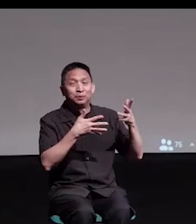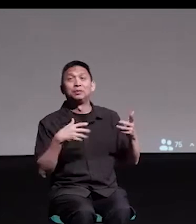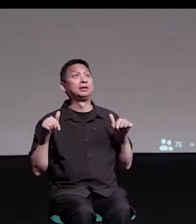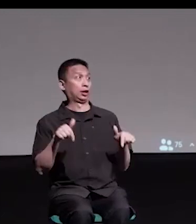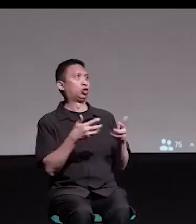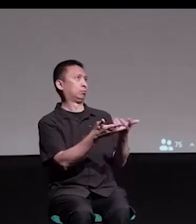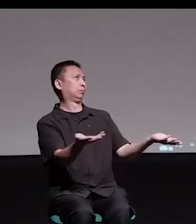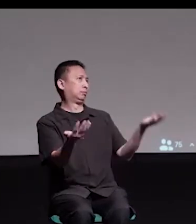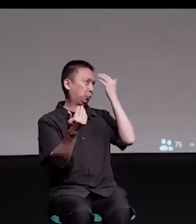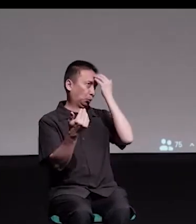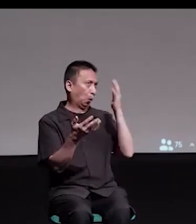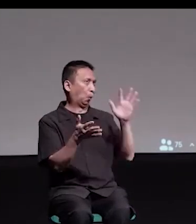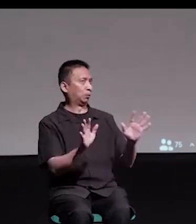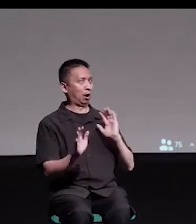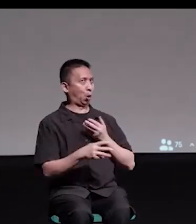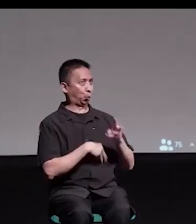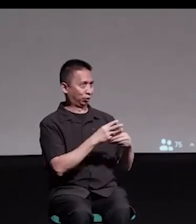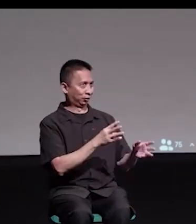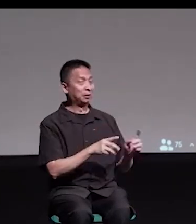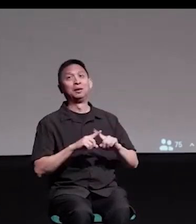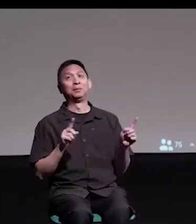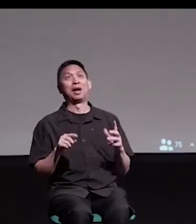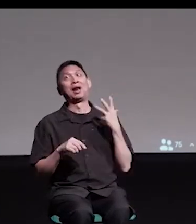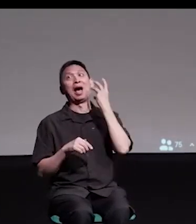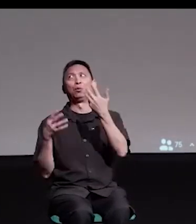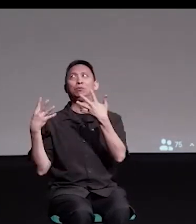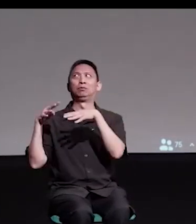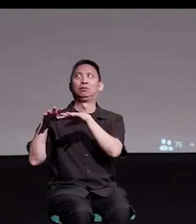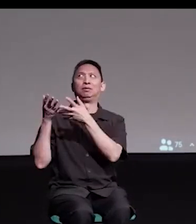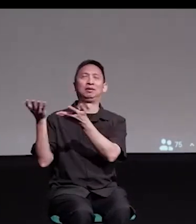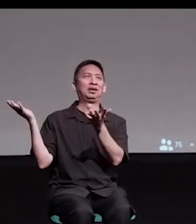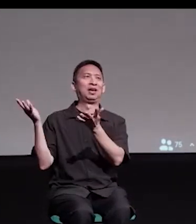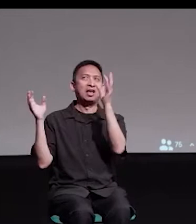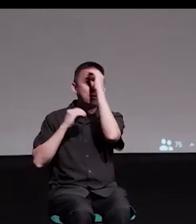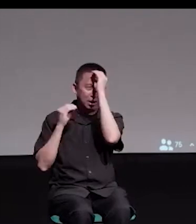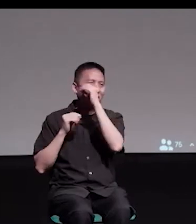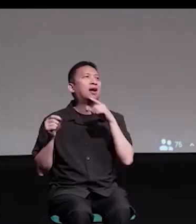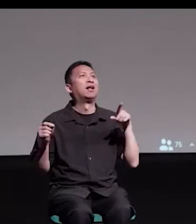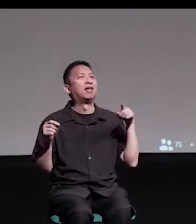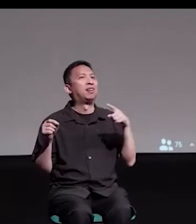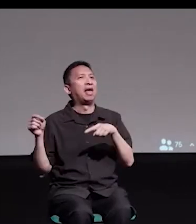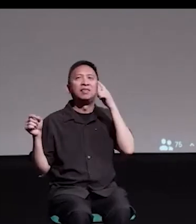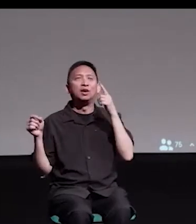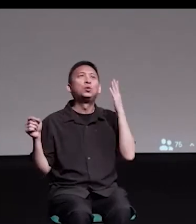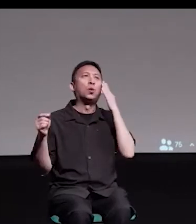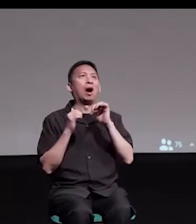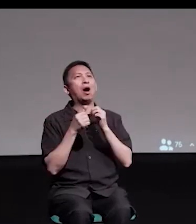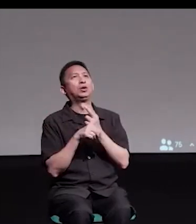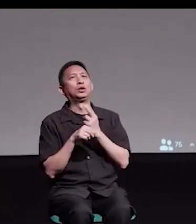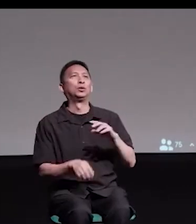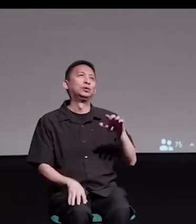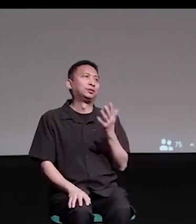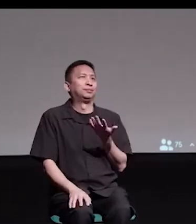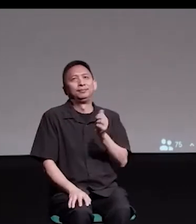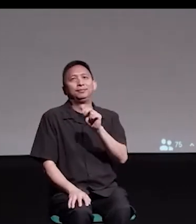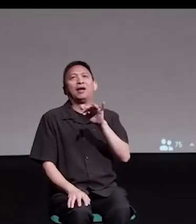accepted. And but once you step outside of this, nobody has any freaking clue. They think you're just the person who knows how to use Premiere or Avid,